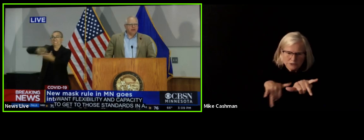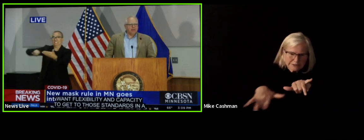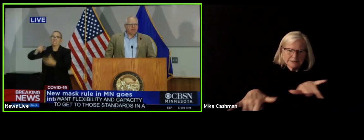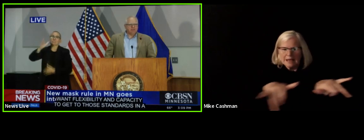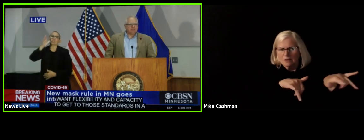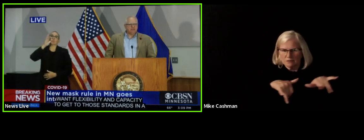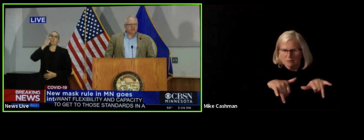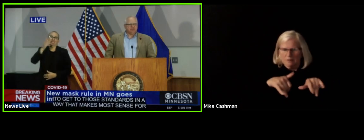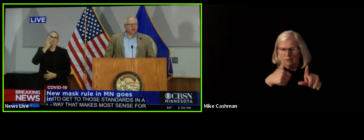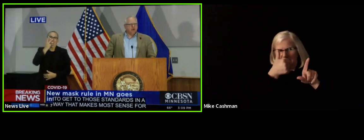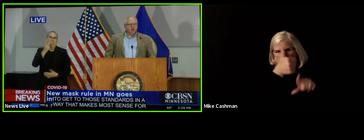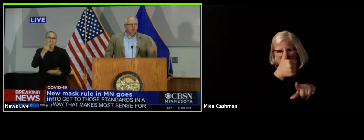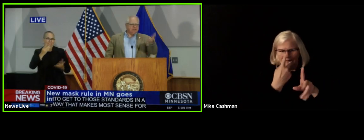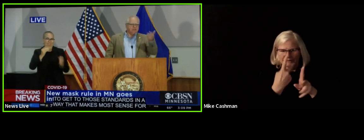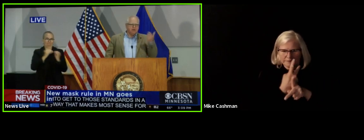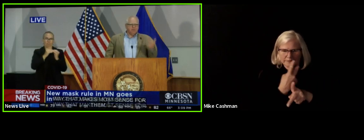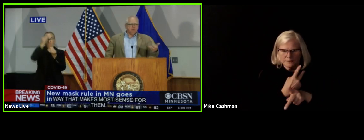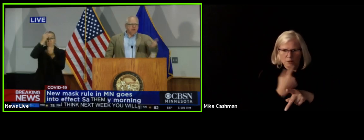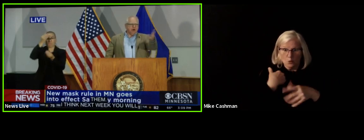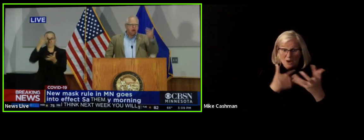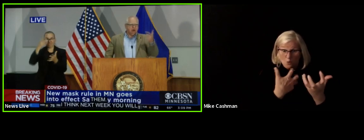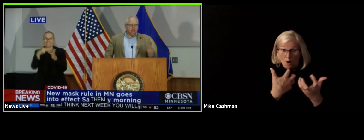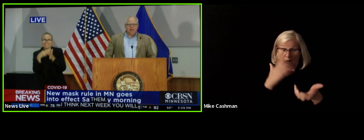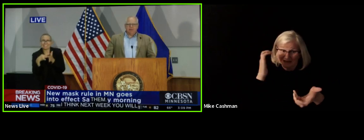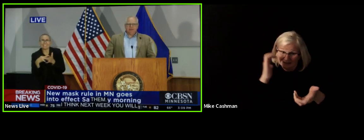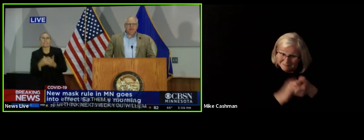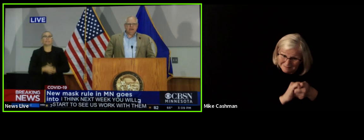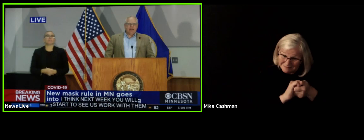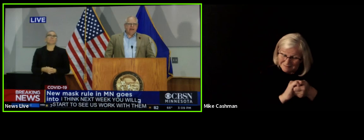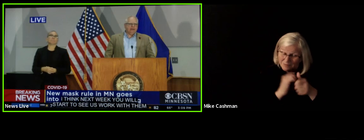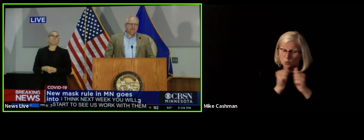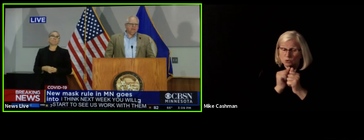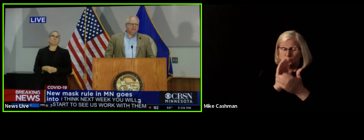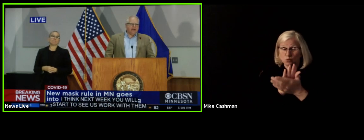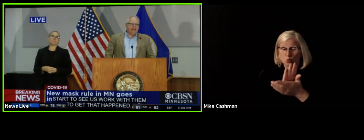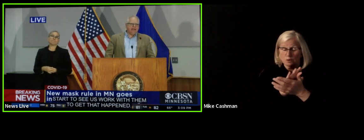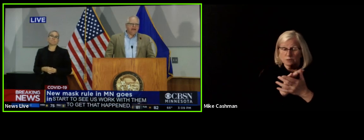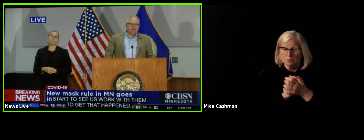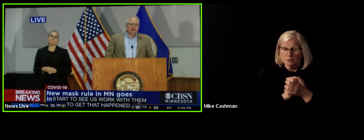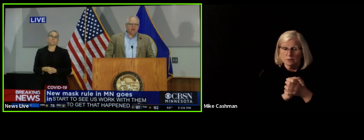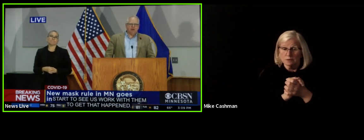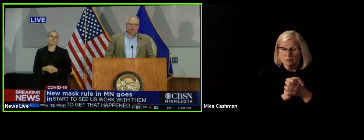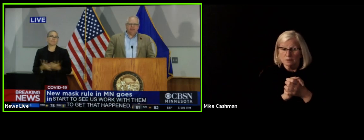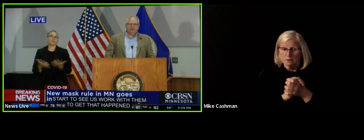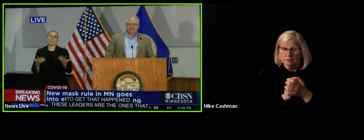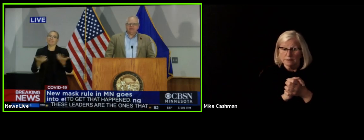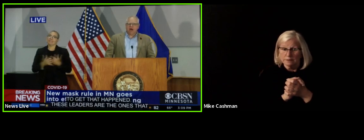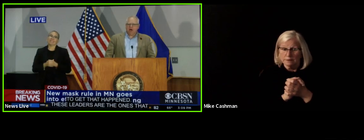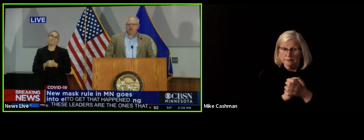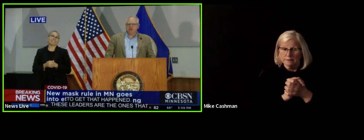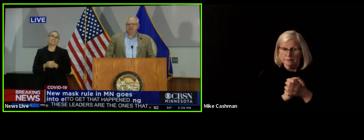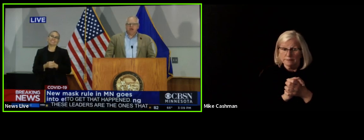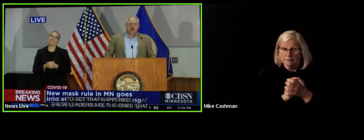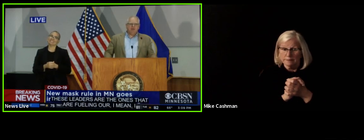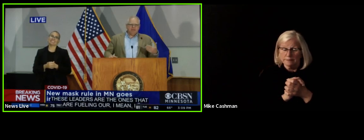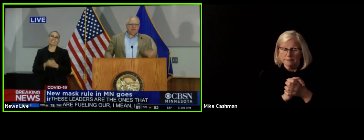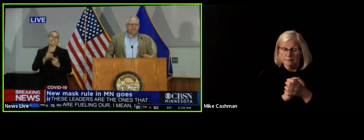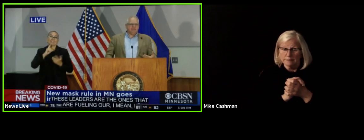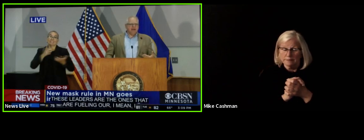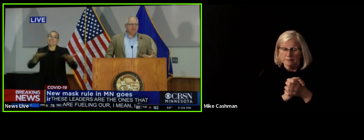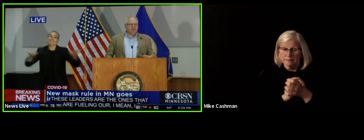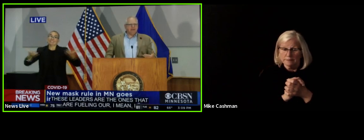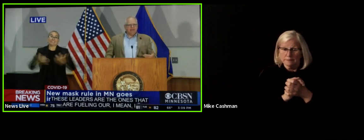that happen, because these leaders are the ones that are fueling our, I mean, I cannot tell you, I mean, it is in the hundreds of